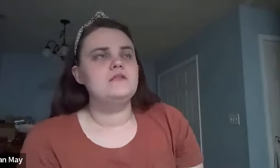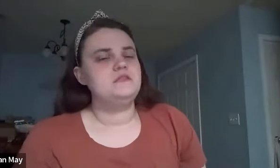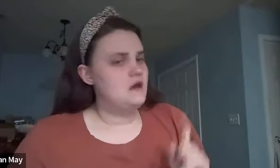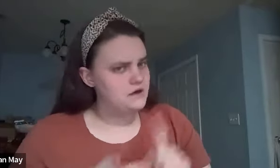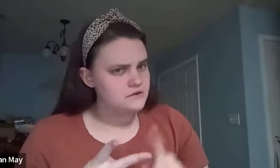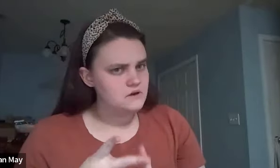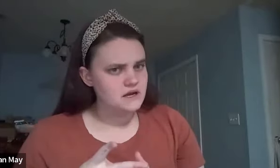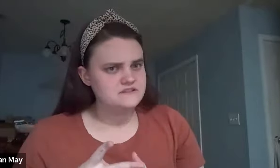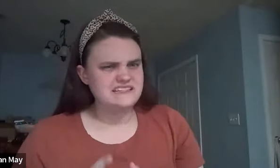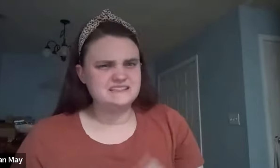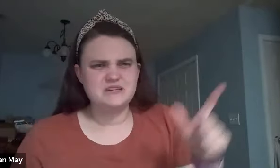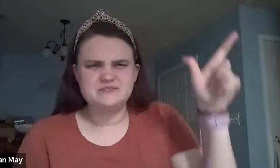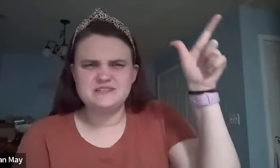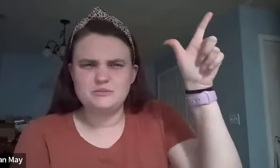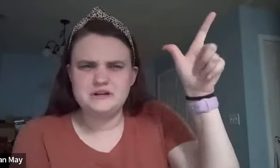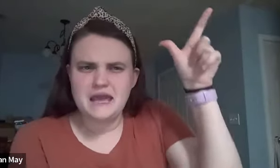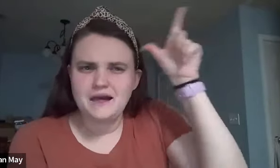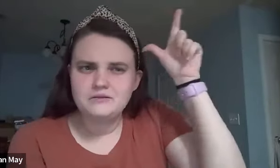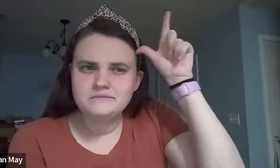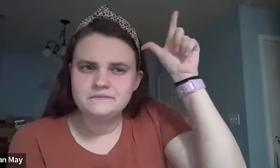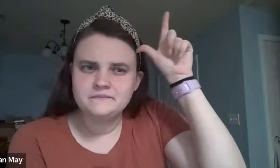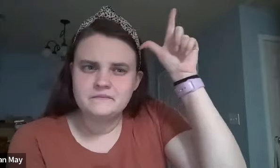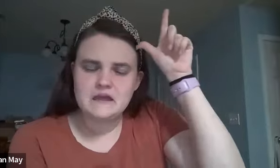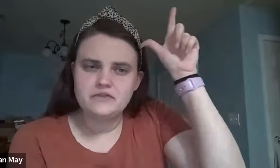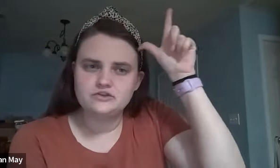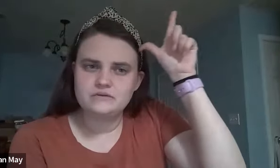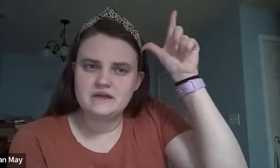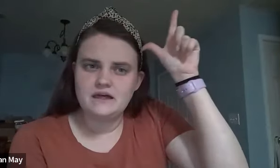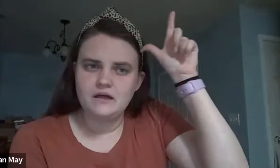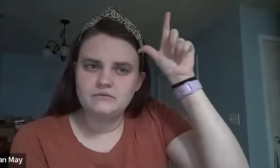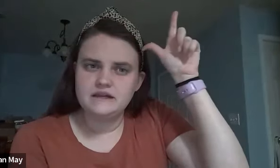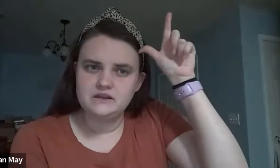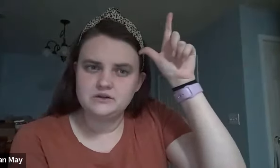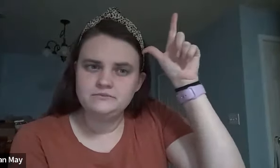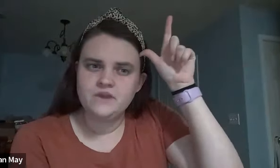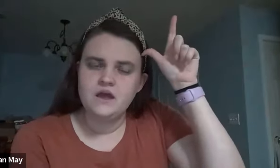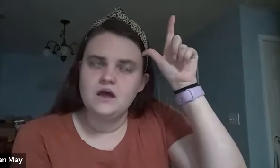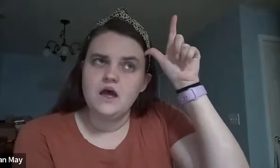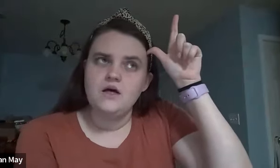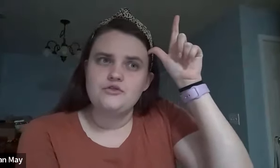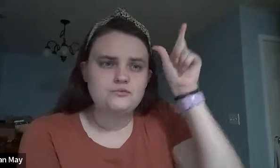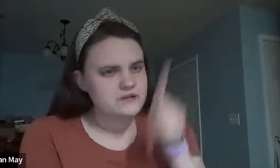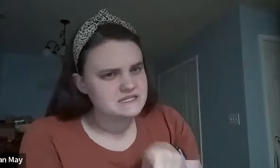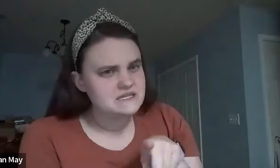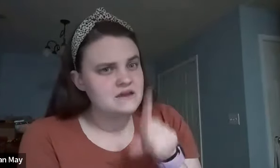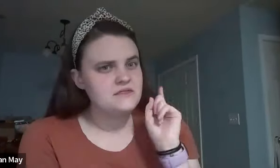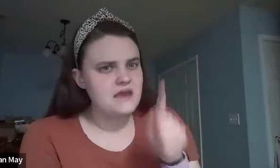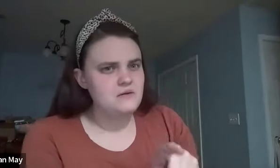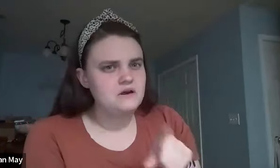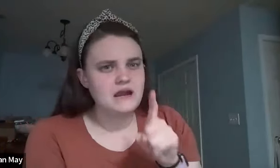The other one I've seen sometimes is they'll put an L and they'll do the L right here. The reason that one I